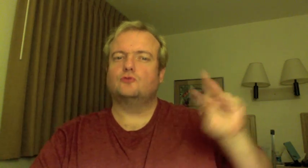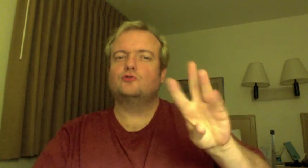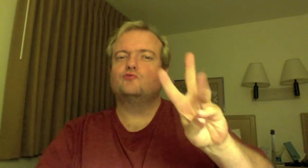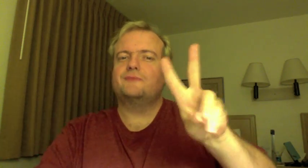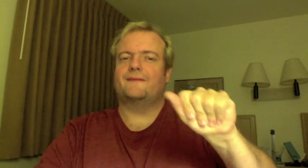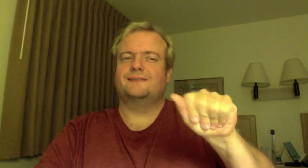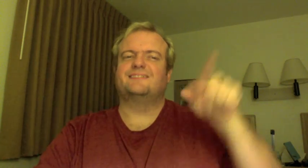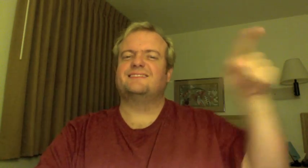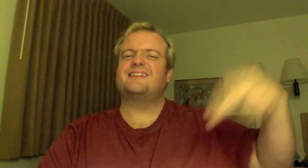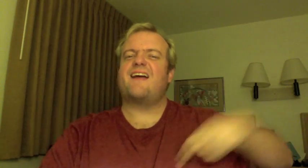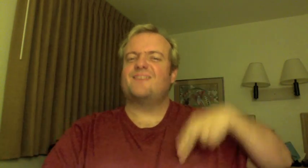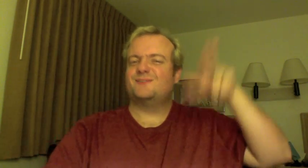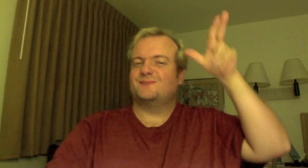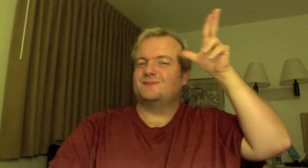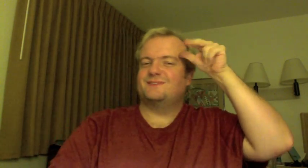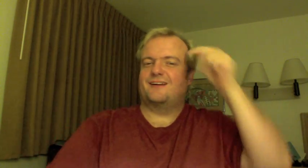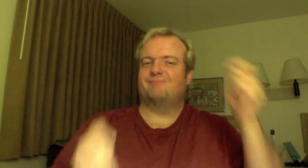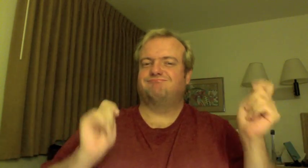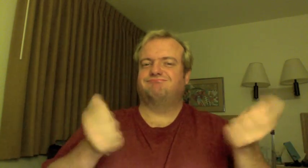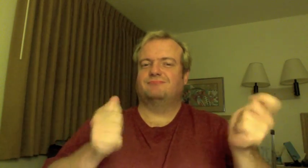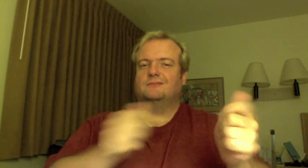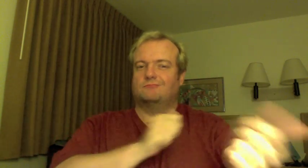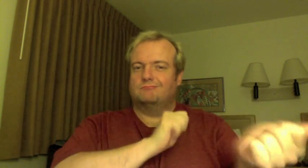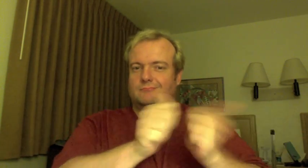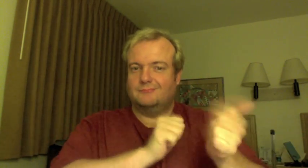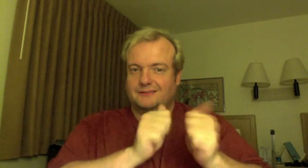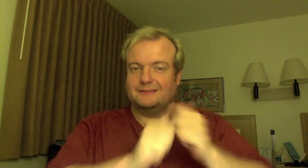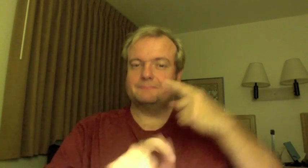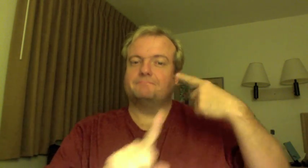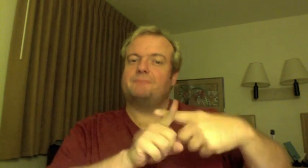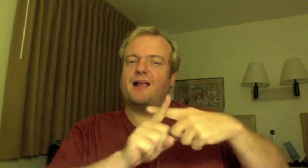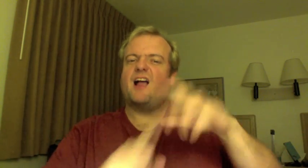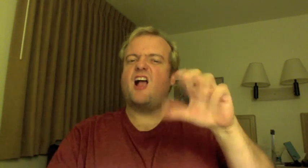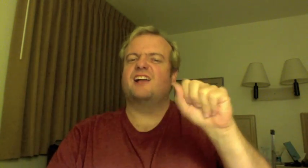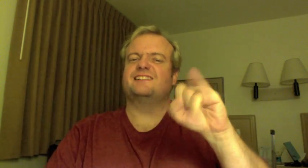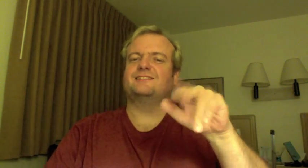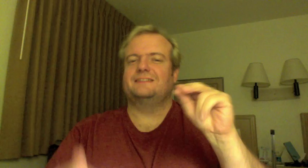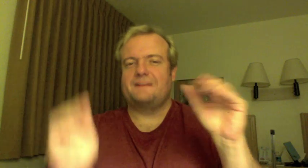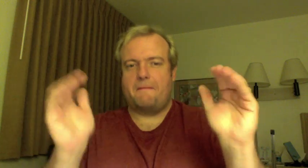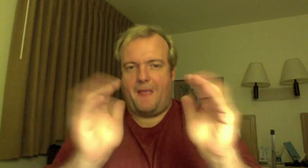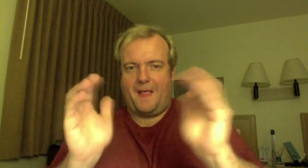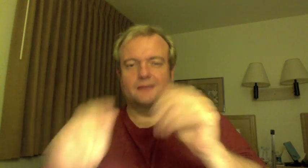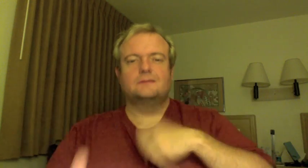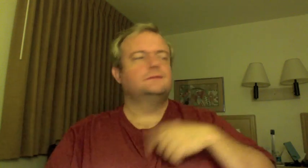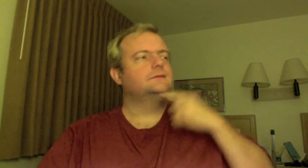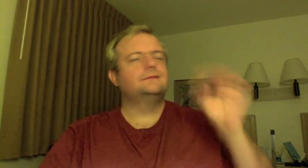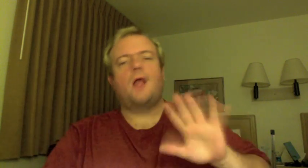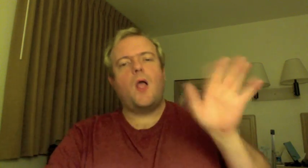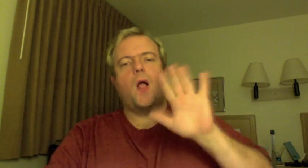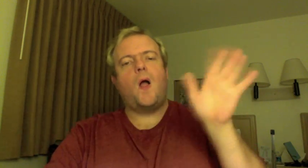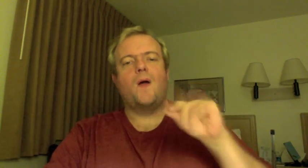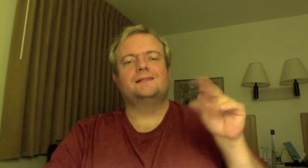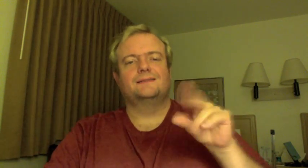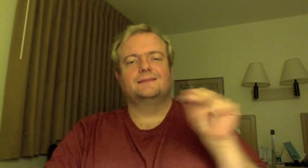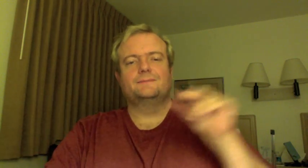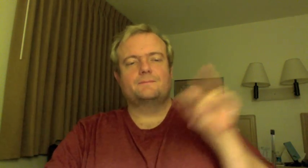The newly engineered steel will stand up to Beijing's earthquakes. It is designed specifically